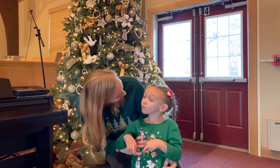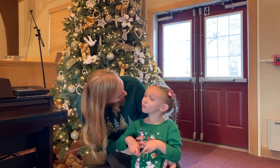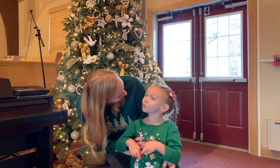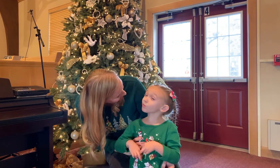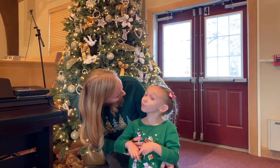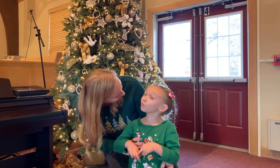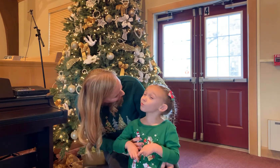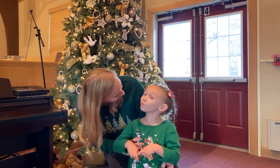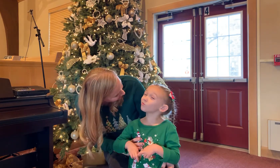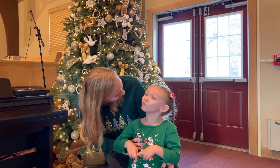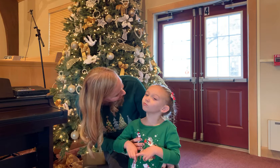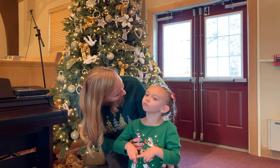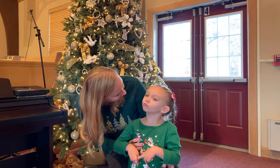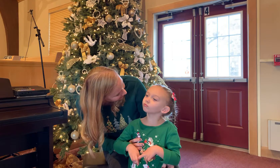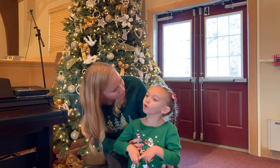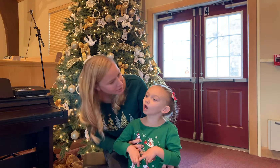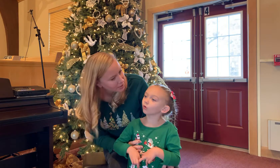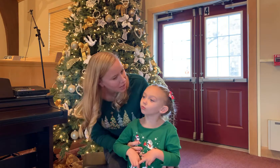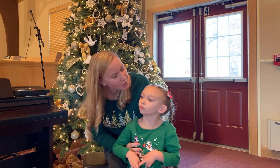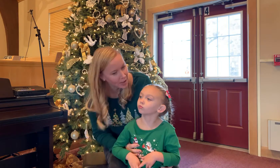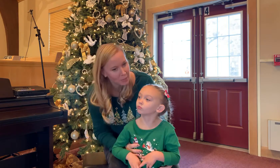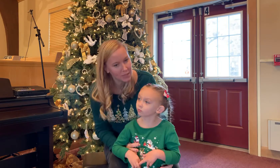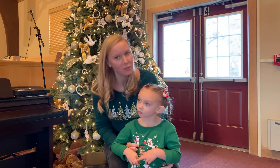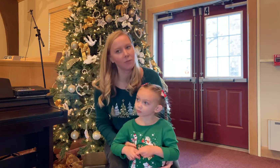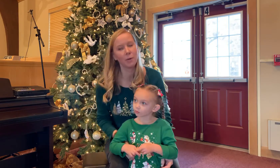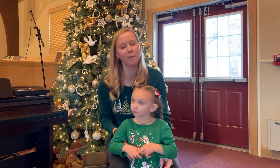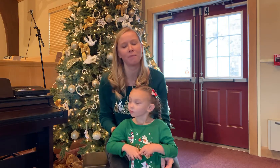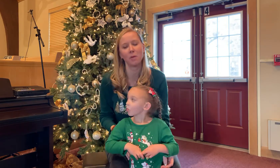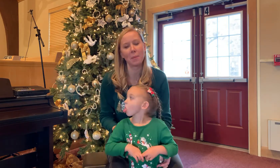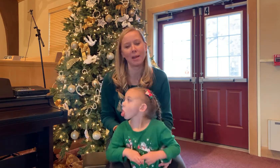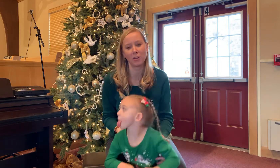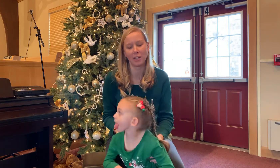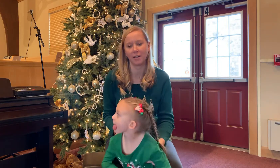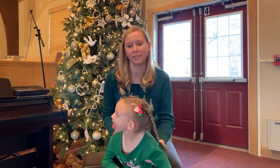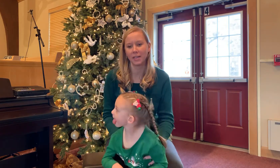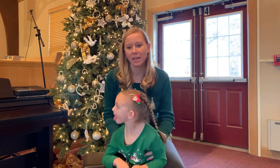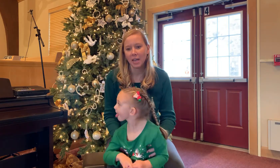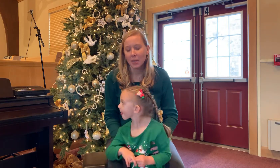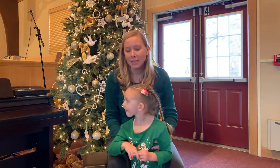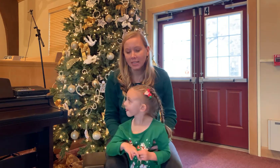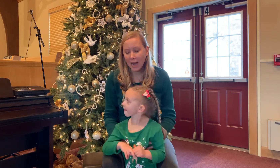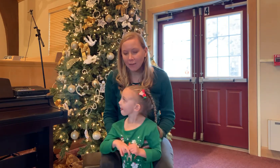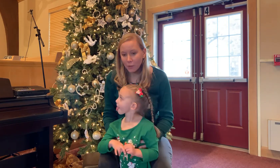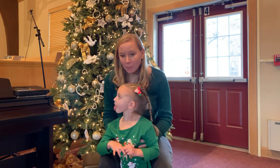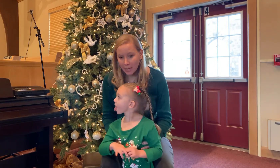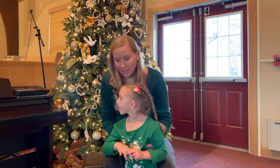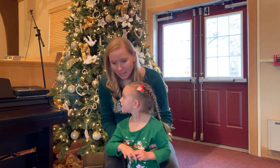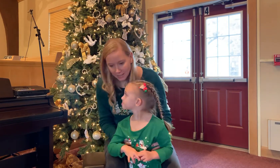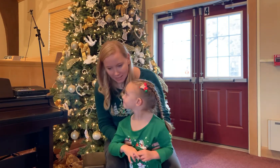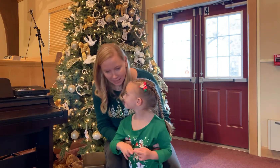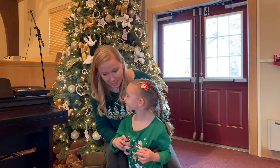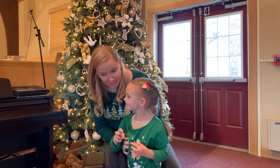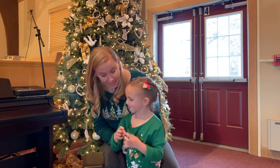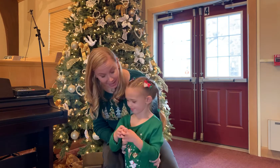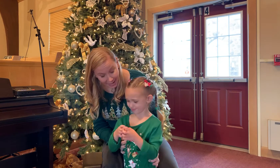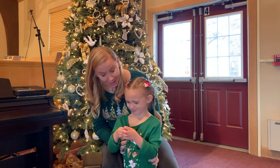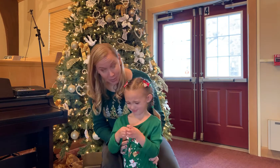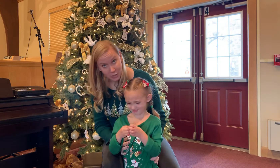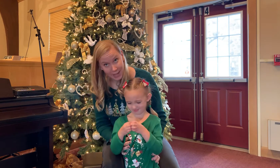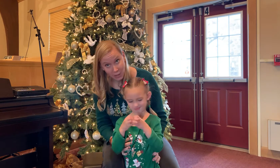week? No. Okay, well, let's remind ourselves. The sign for peace in sign language is actually